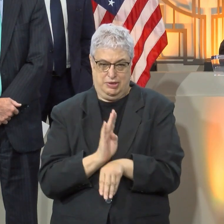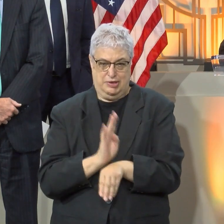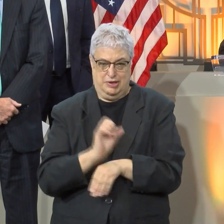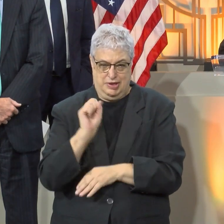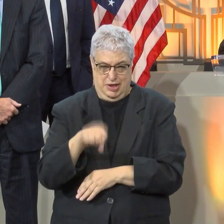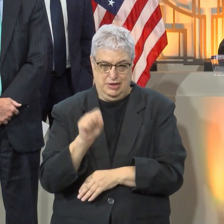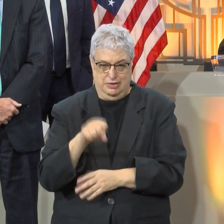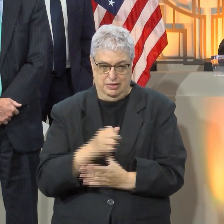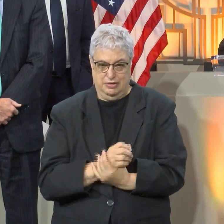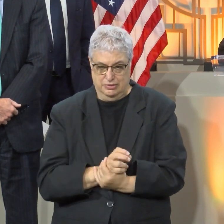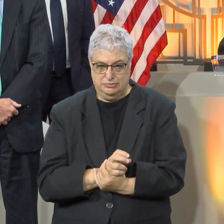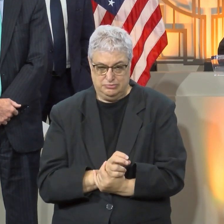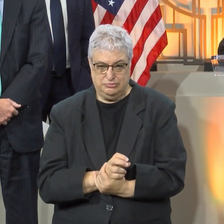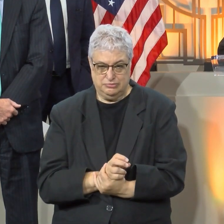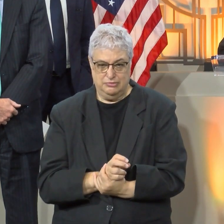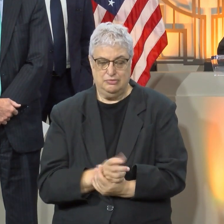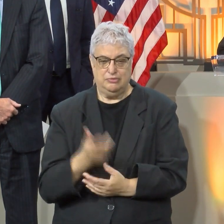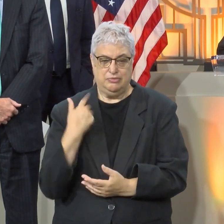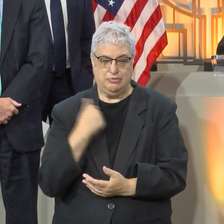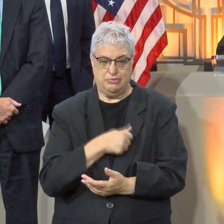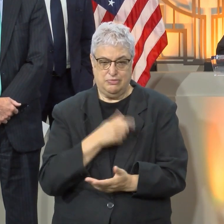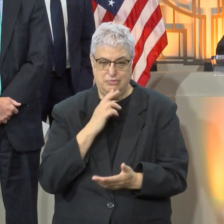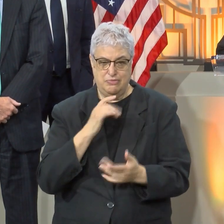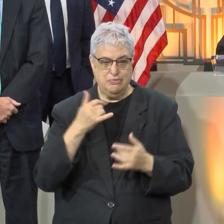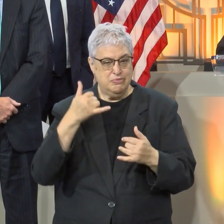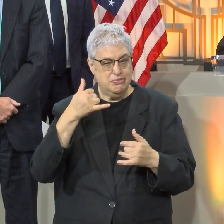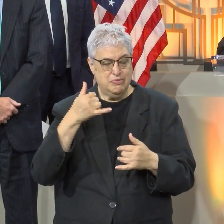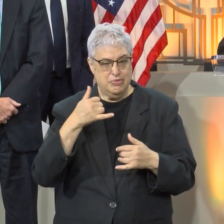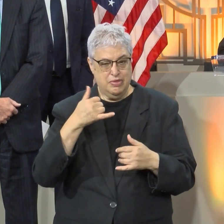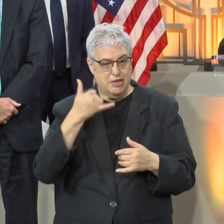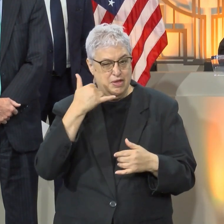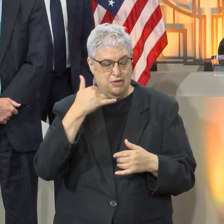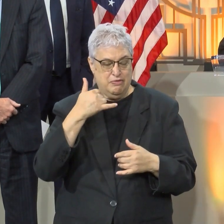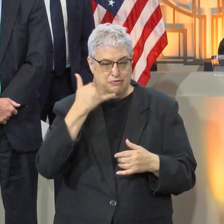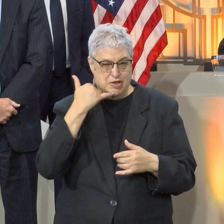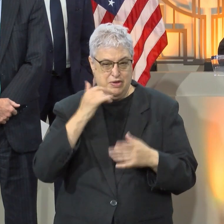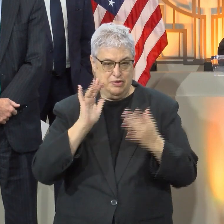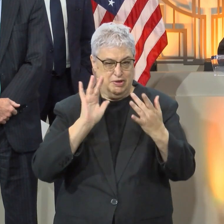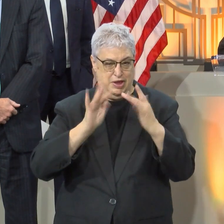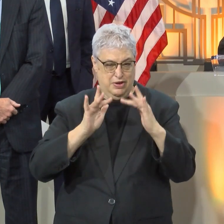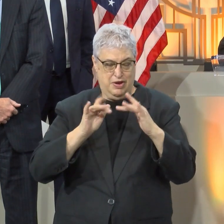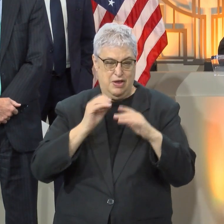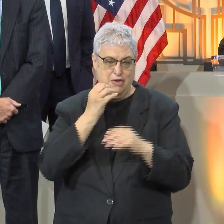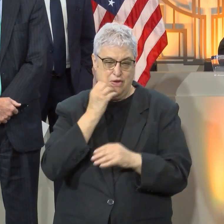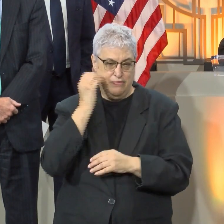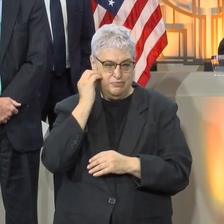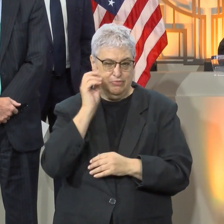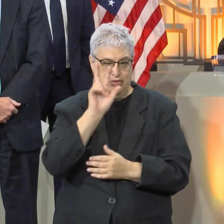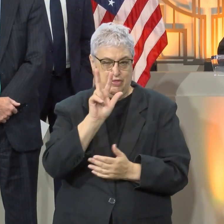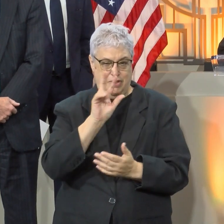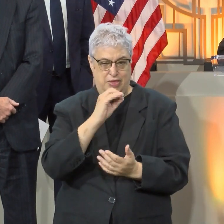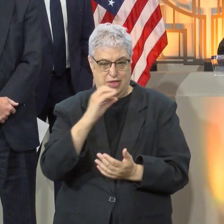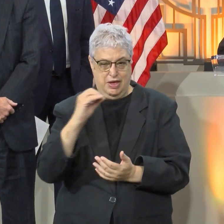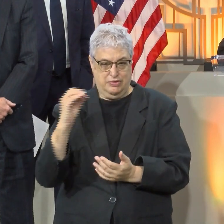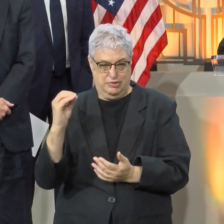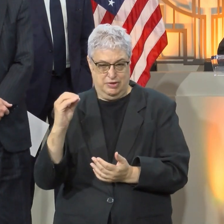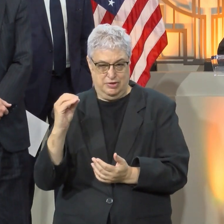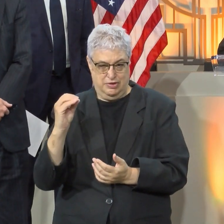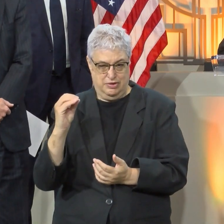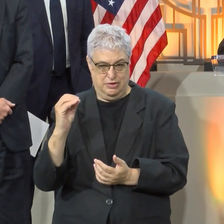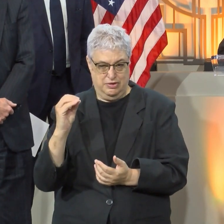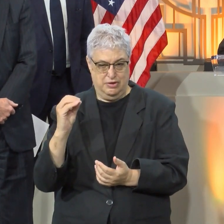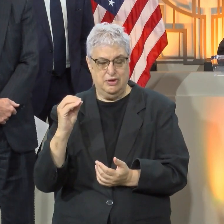basis during this pandemic. We have allowed telecommuting where we can. However, for around 3,000 of our 4,000